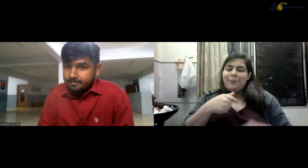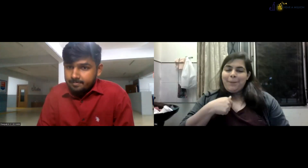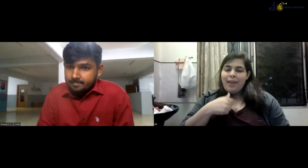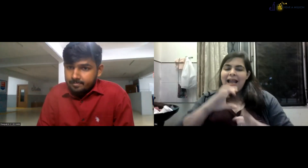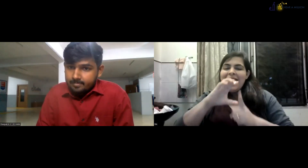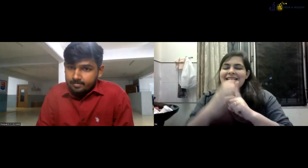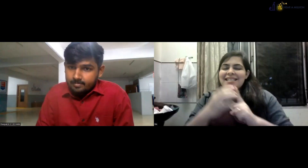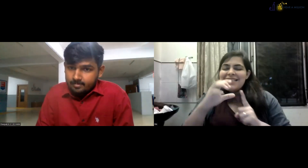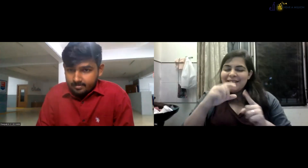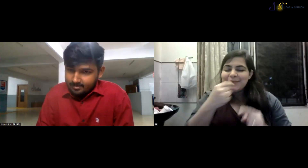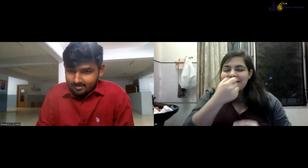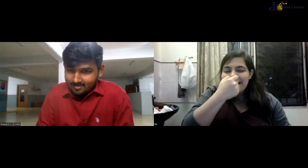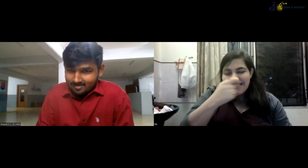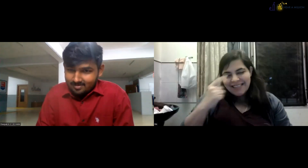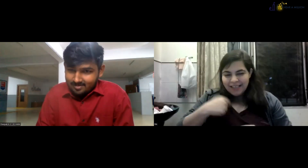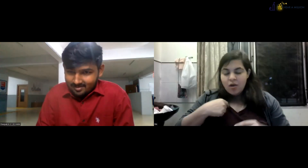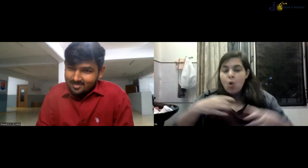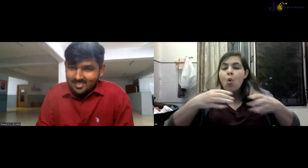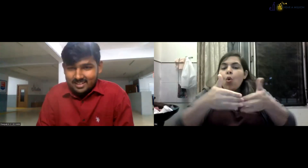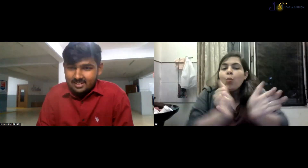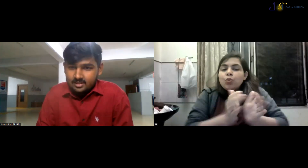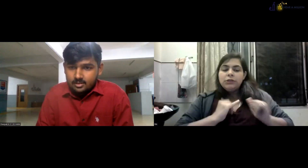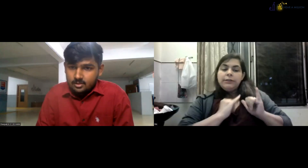teacher. For example, uh,